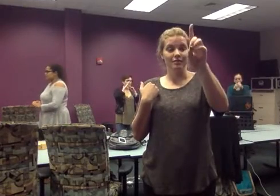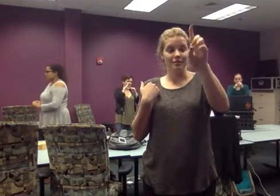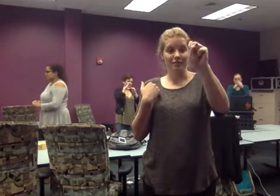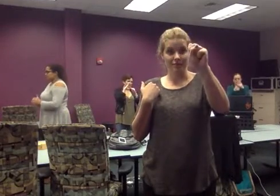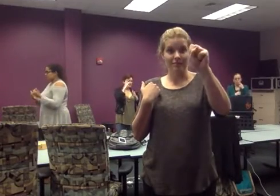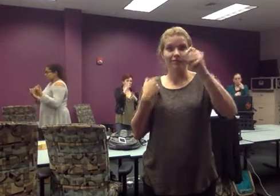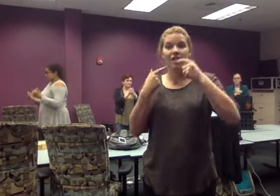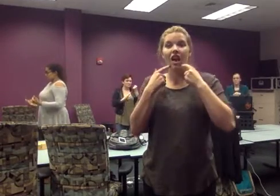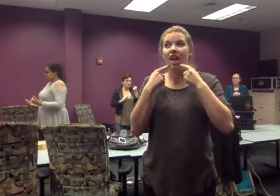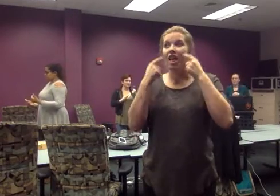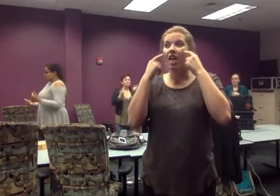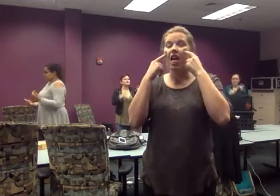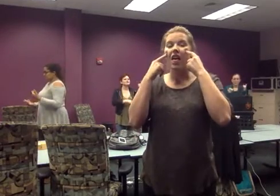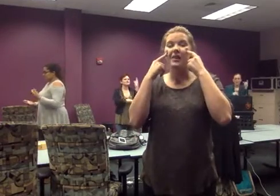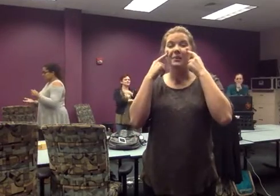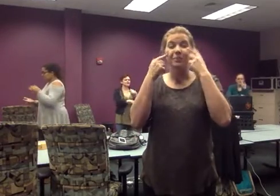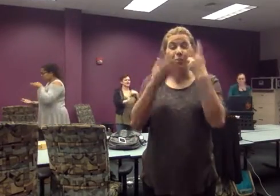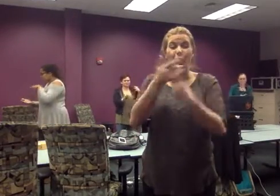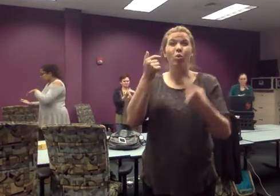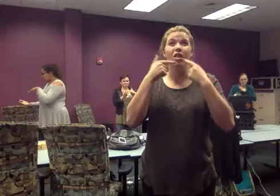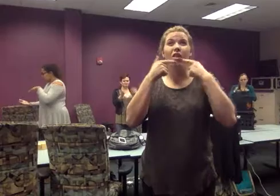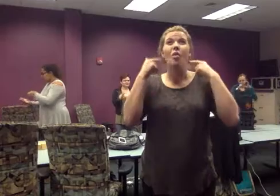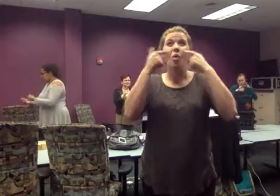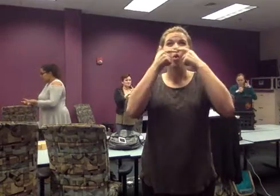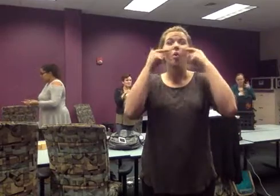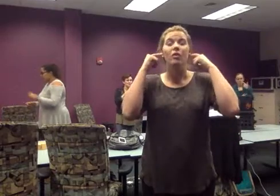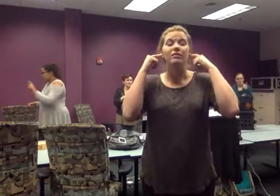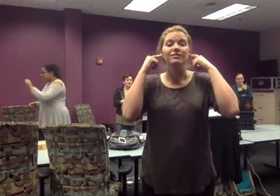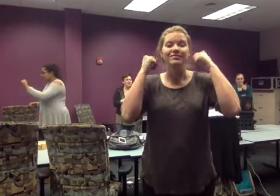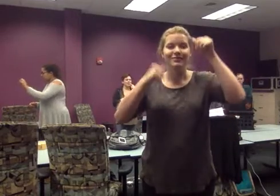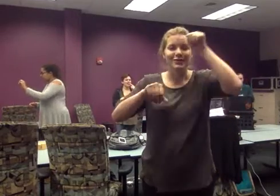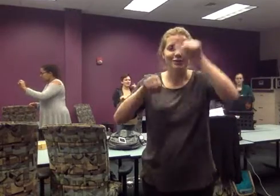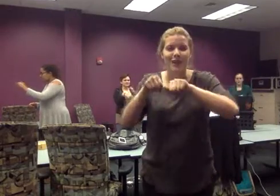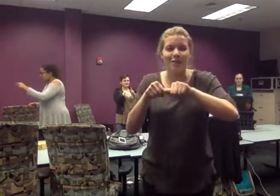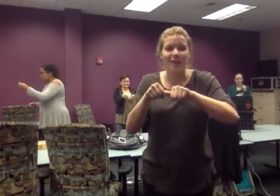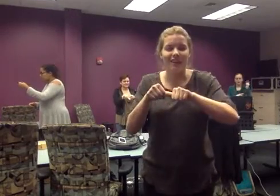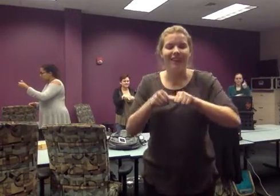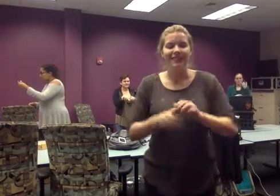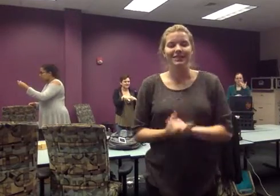investigation is really about the tongue. When you first taste food, it just seems like it's good or it's